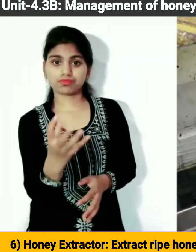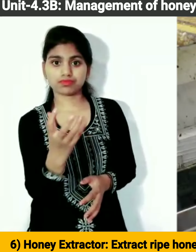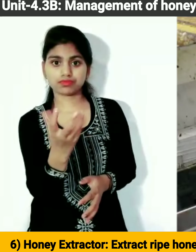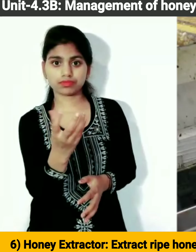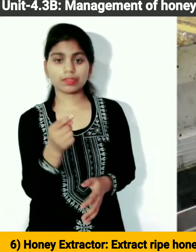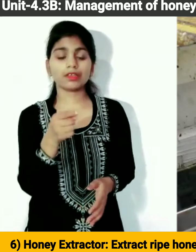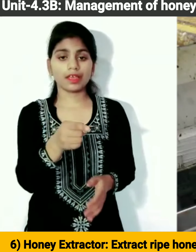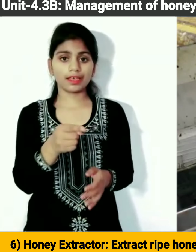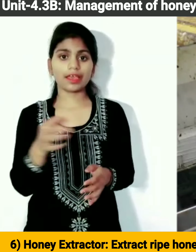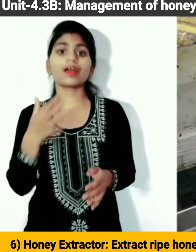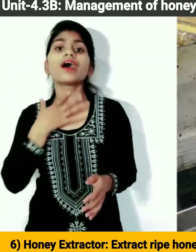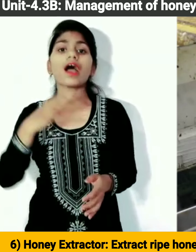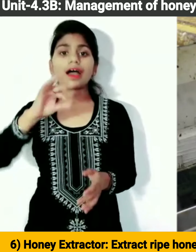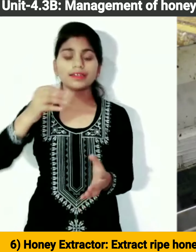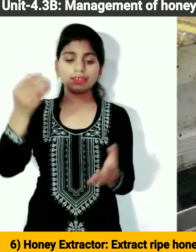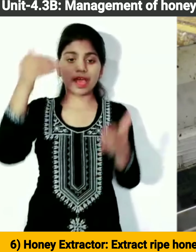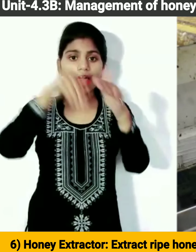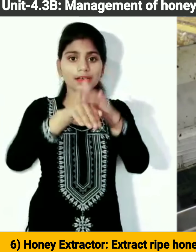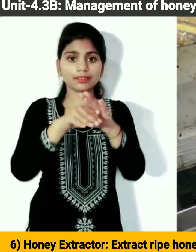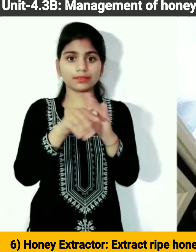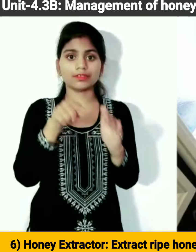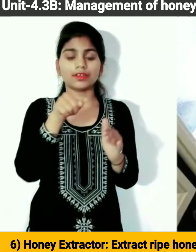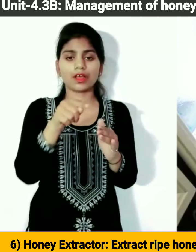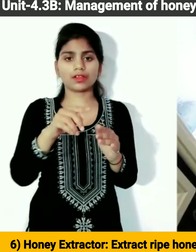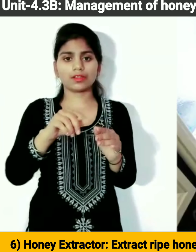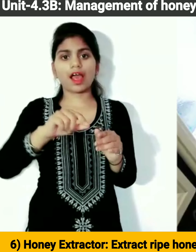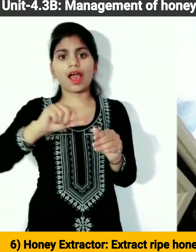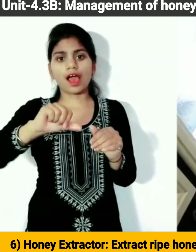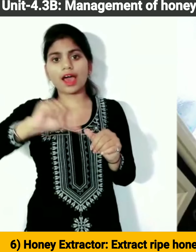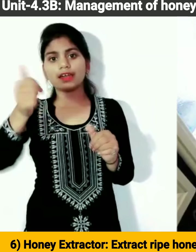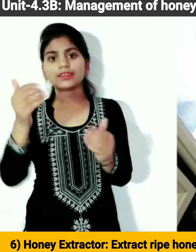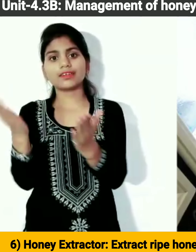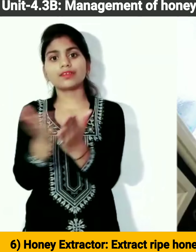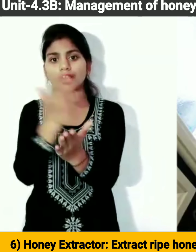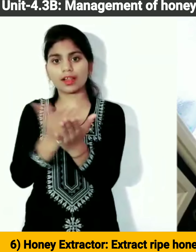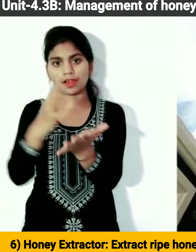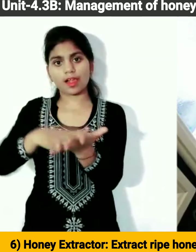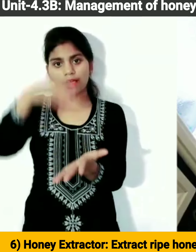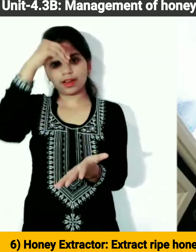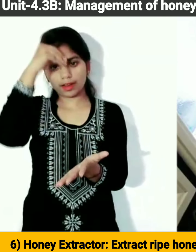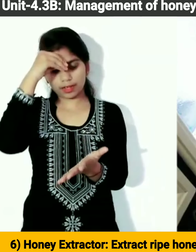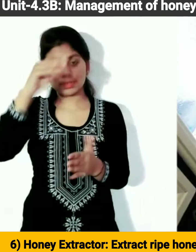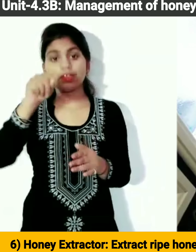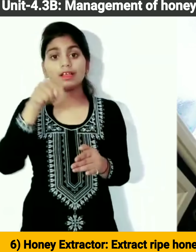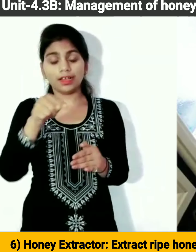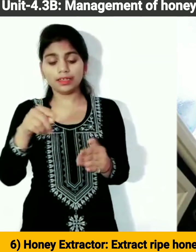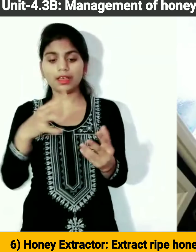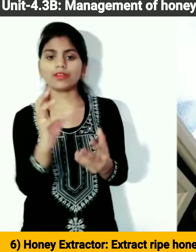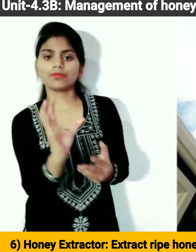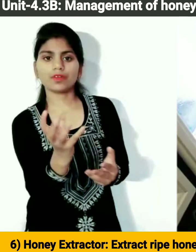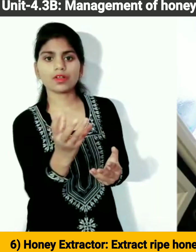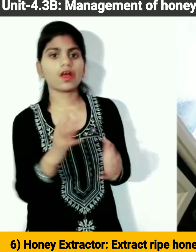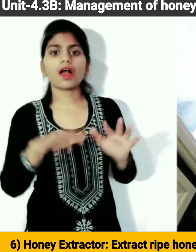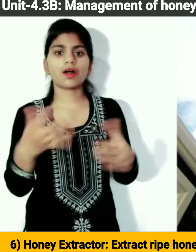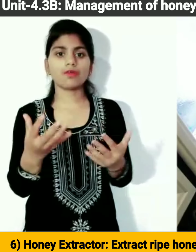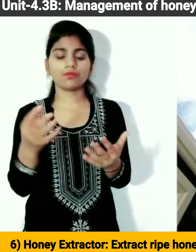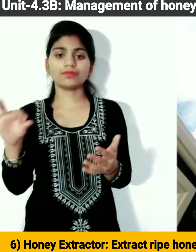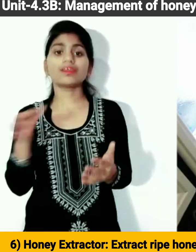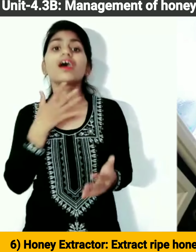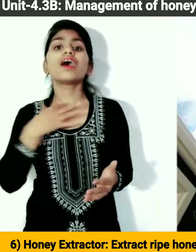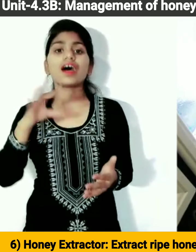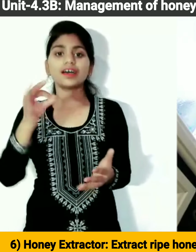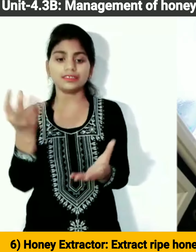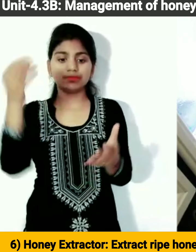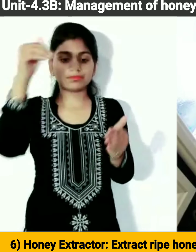given in chapter on production and marketing of hive products. Filter it and store in steel